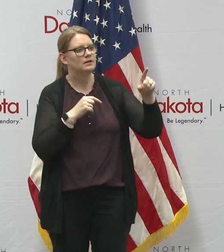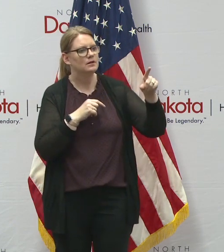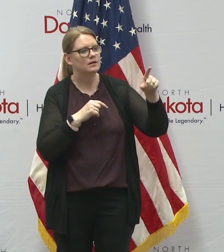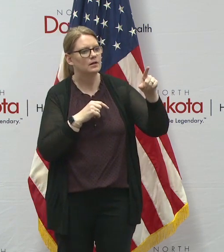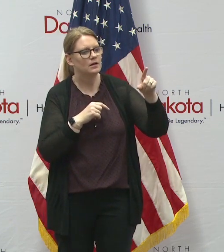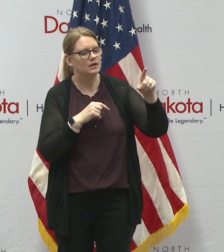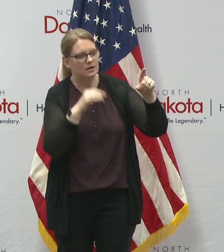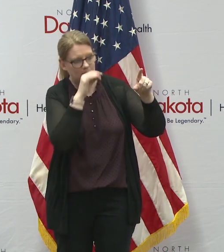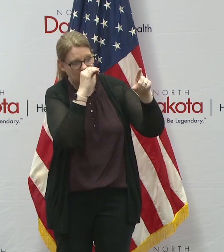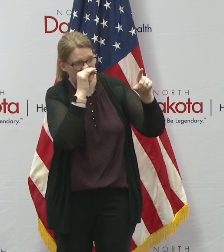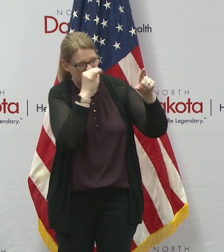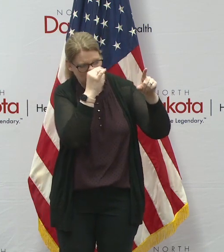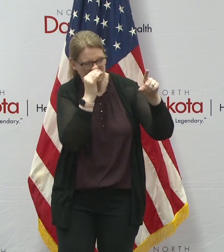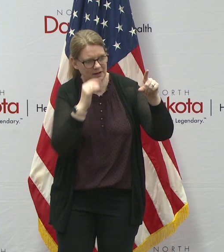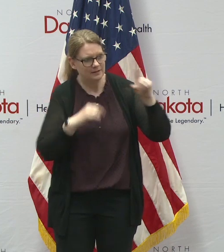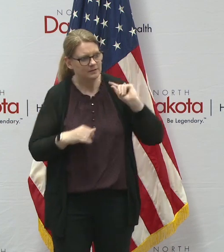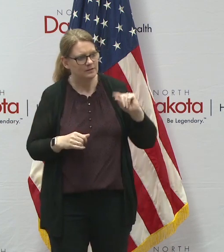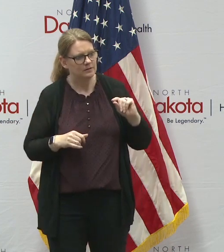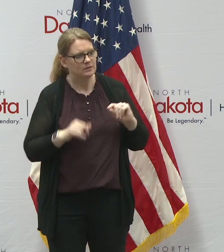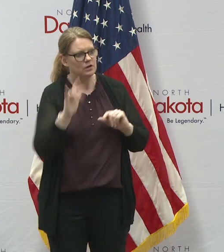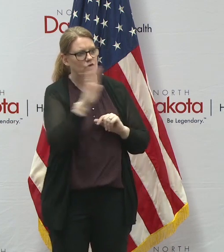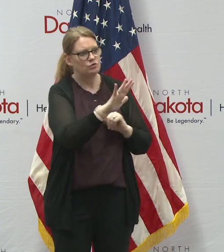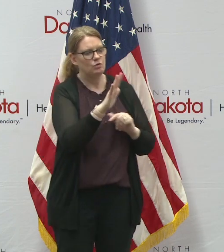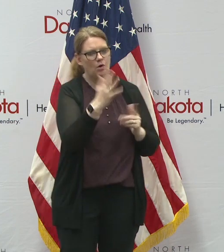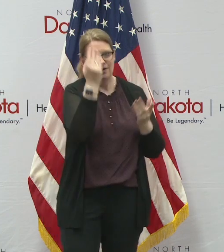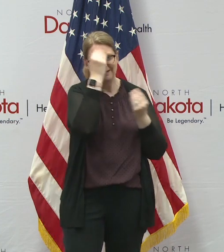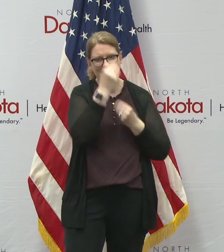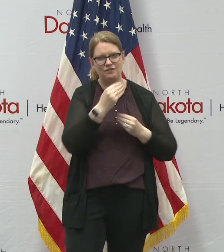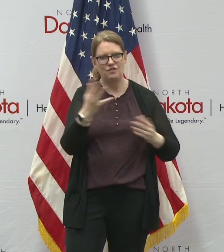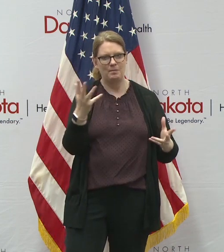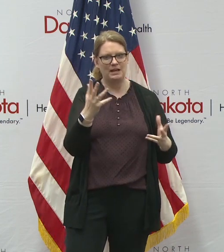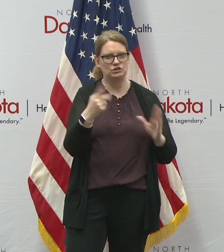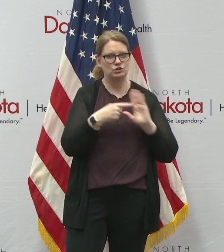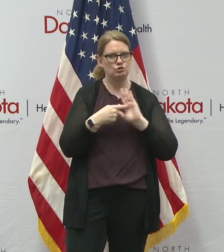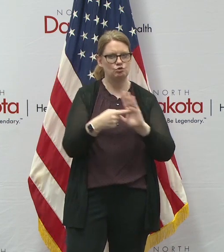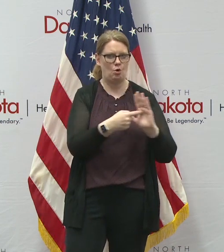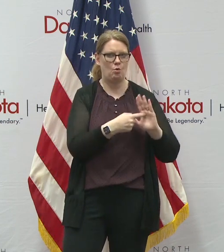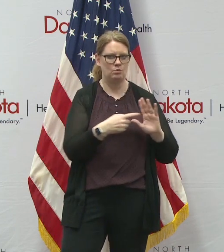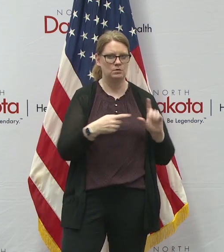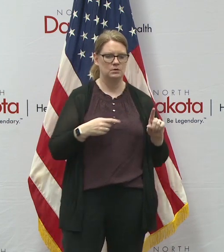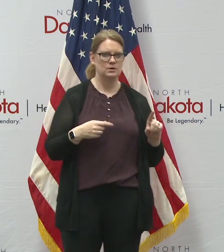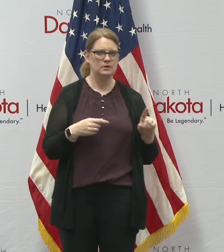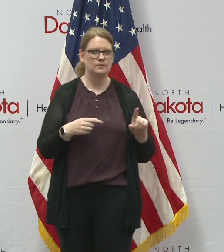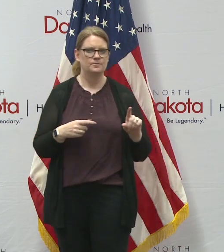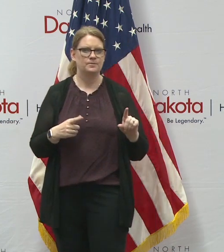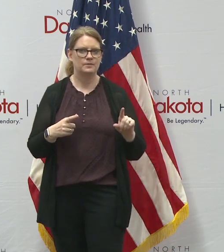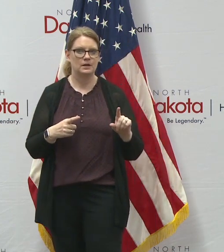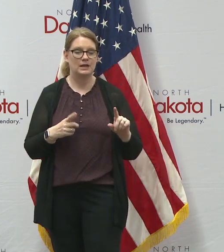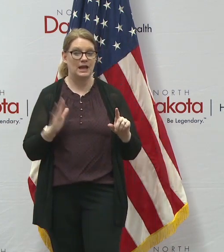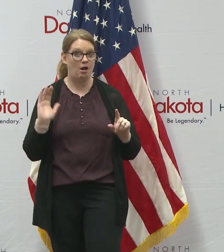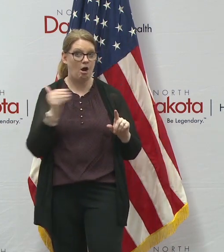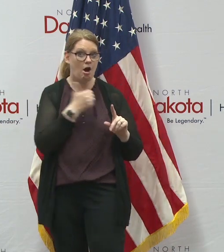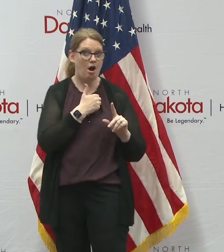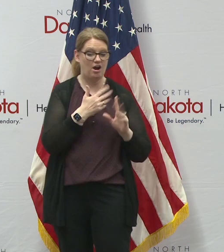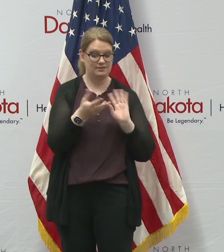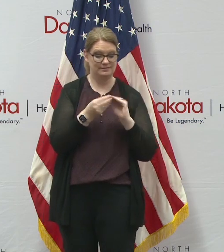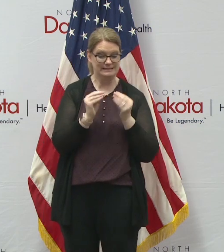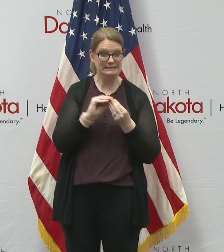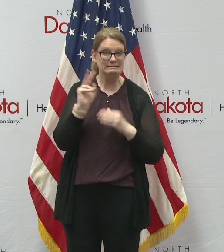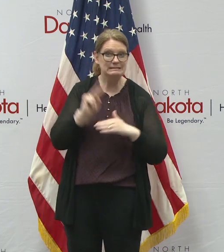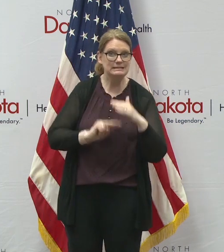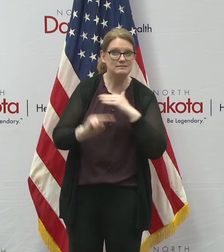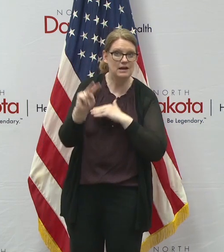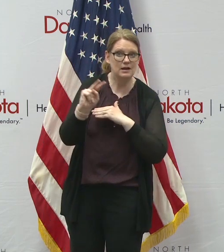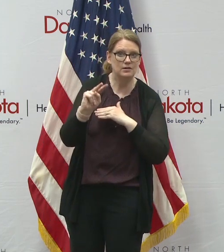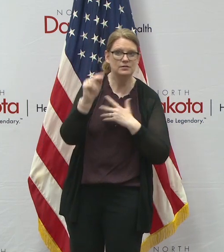then what does your data say? Well, I think with the data that we'd be looking at is, again, we got to look at